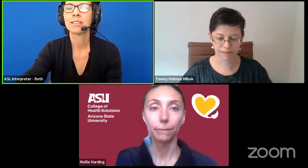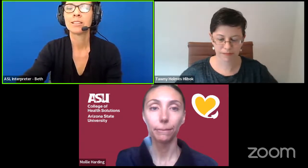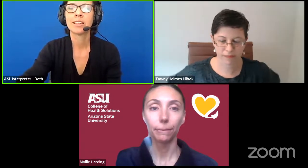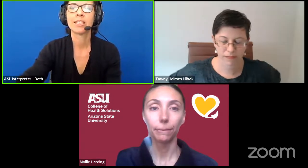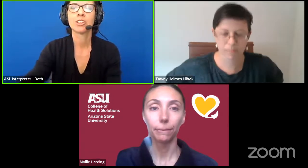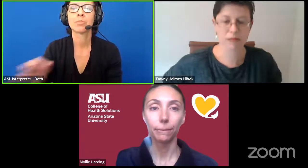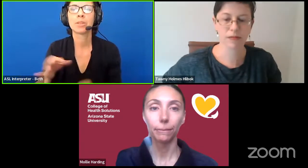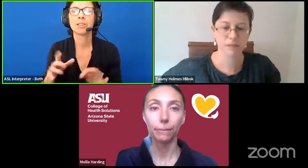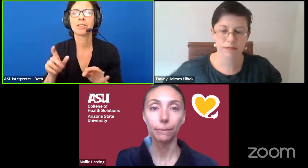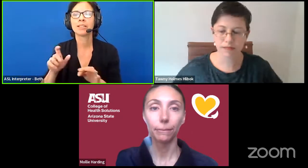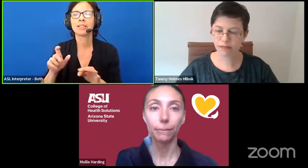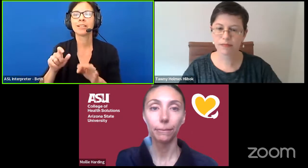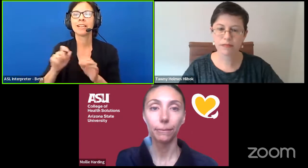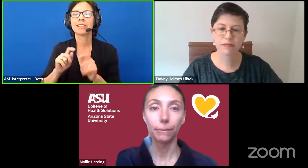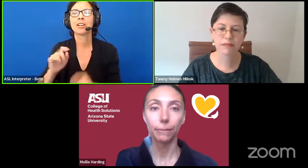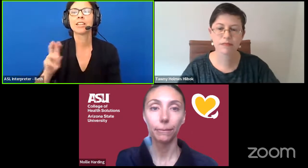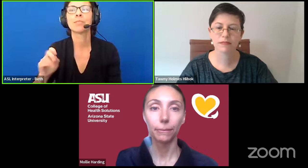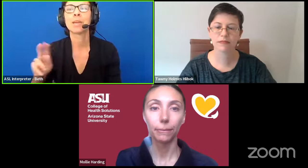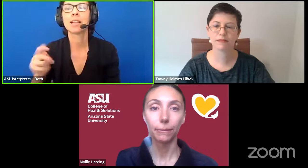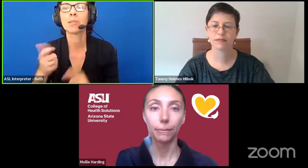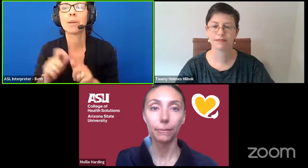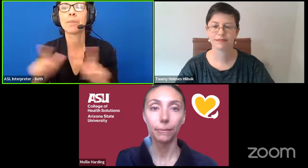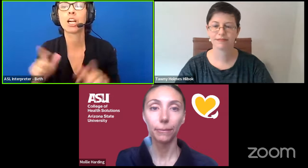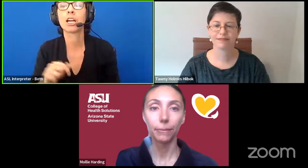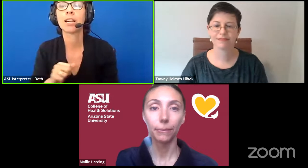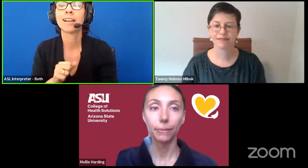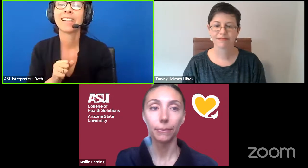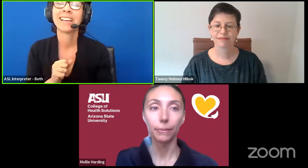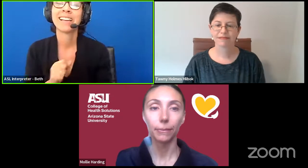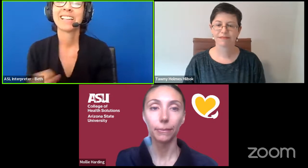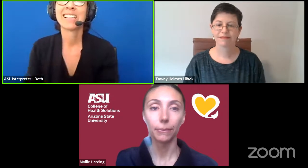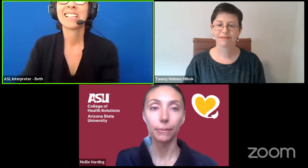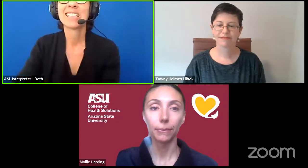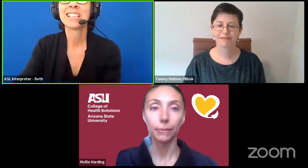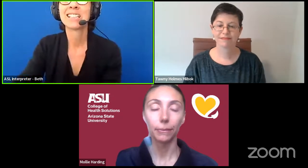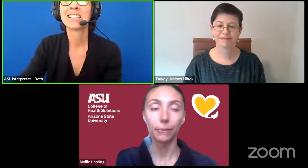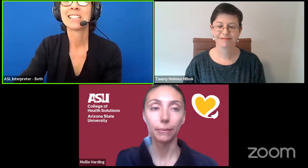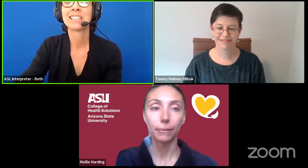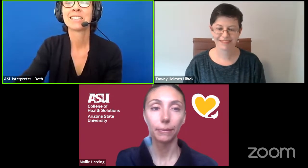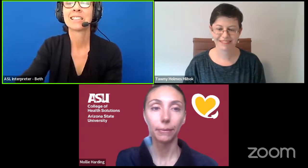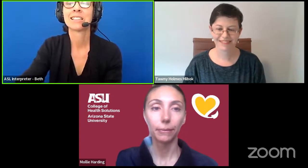okay, hold on. The interpreter needs Tony to be a little bit bigger.